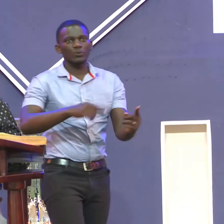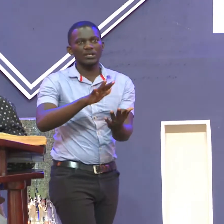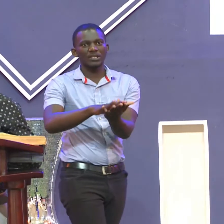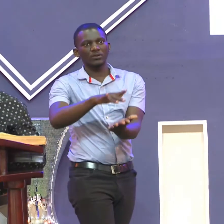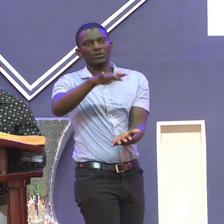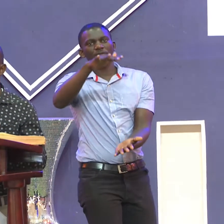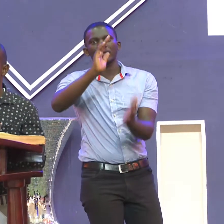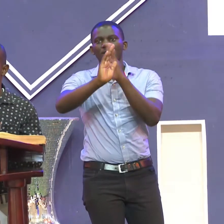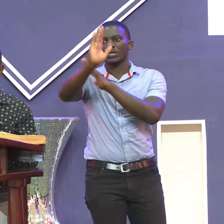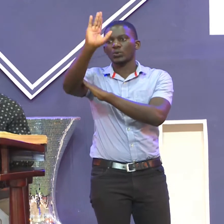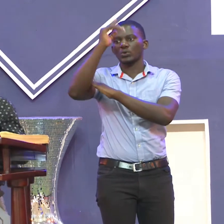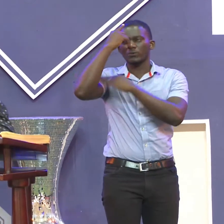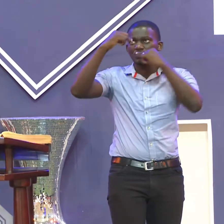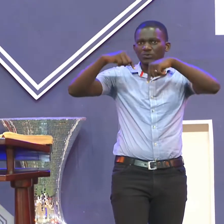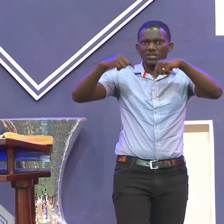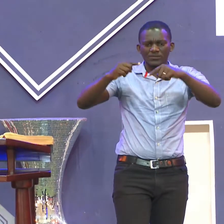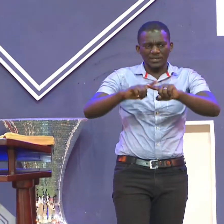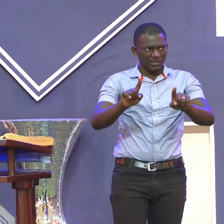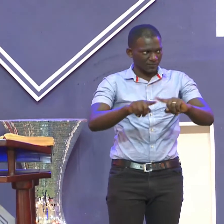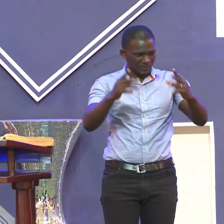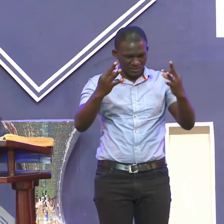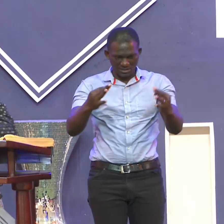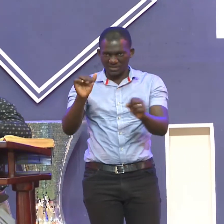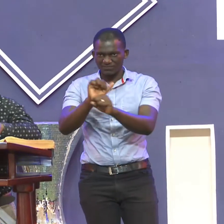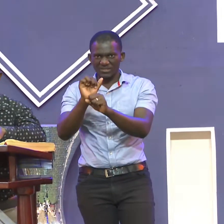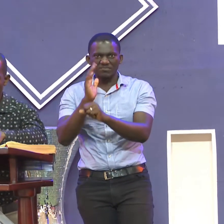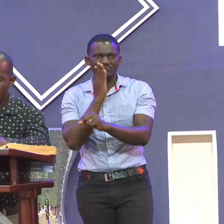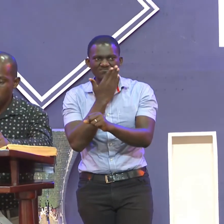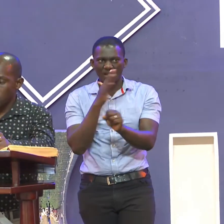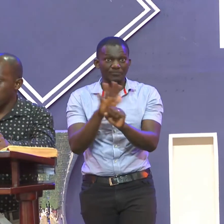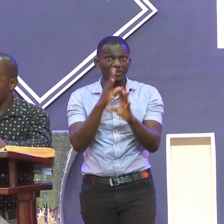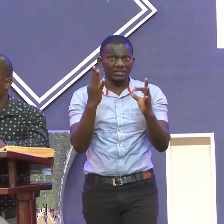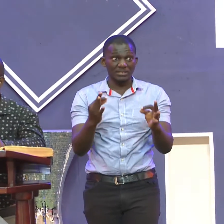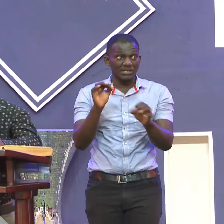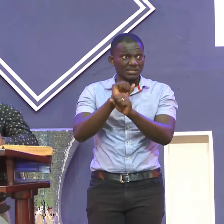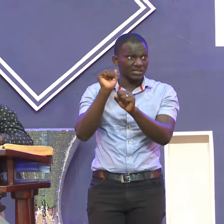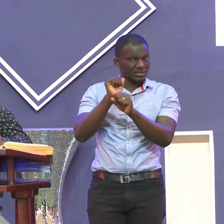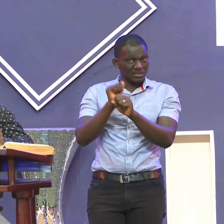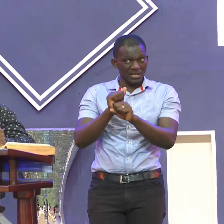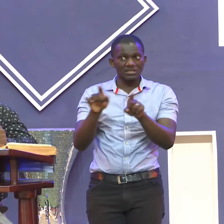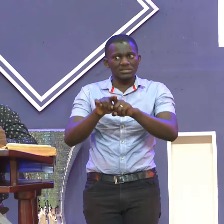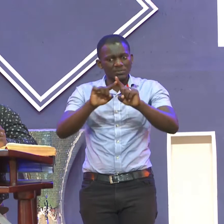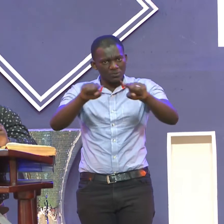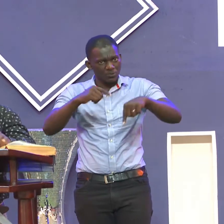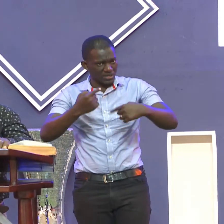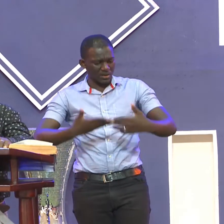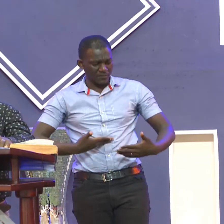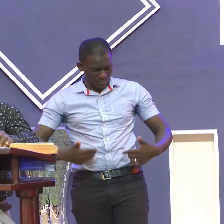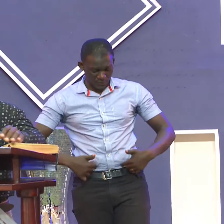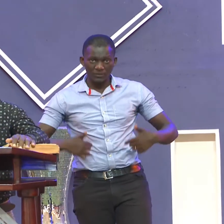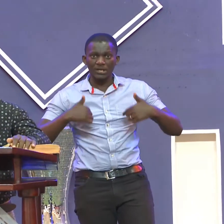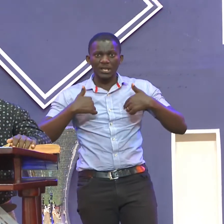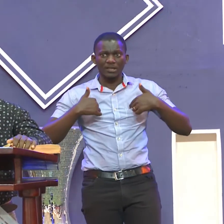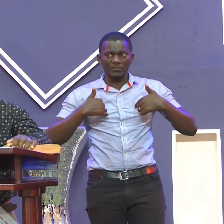For today. Olw'ebyekisa byatukoledde. And for the gracious things that he has done. N'okubanga tukyali balamu. And even that we are